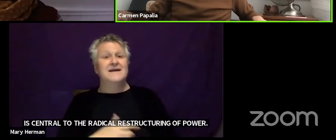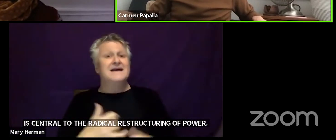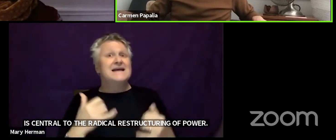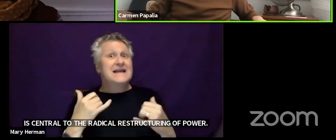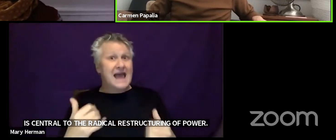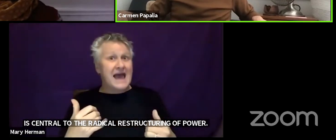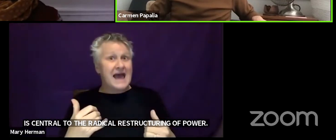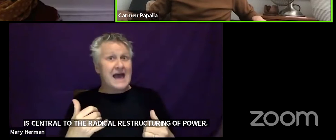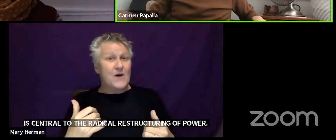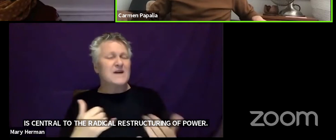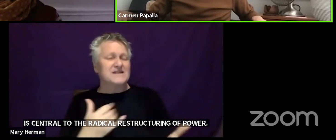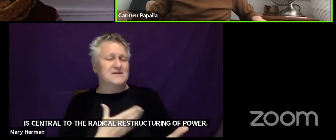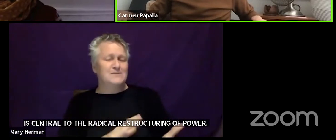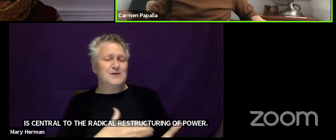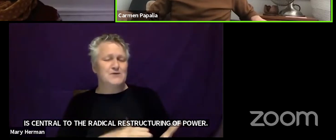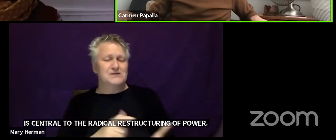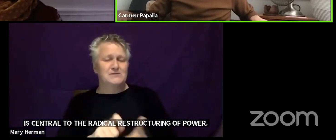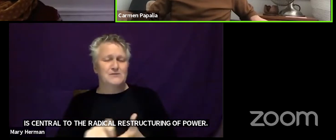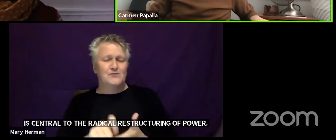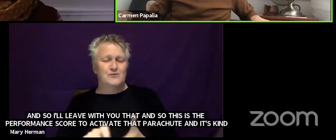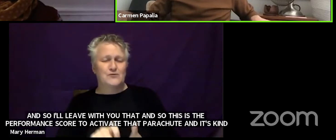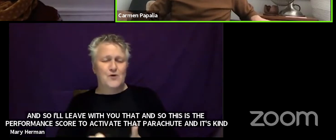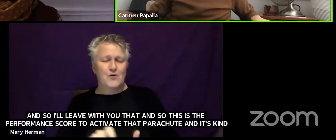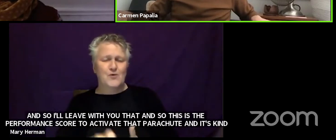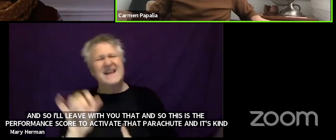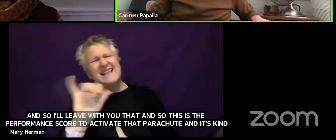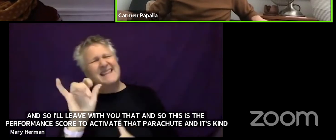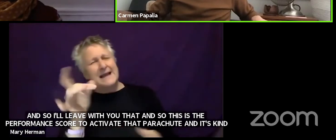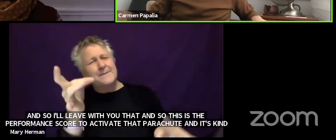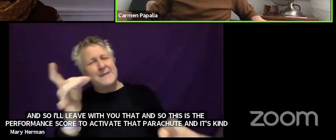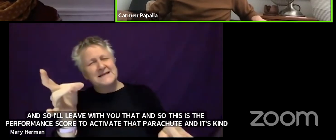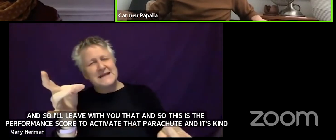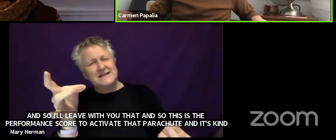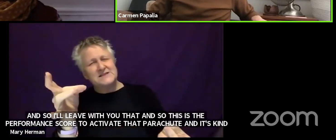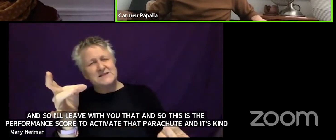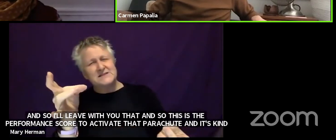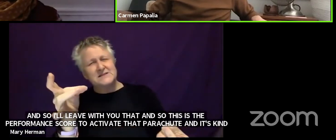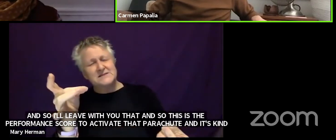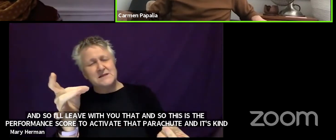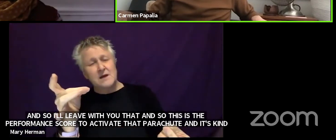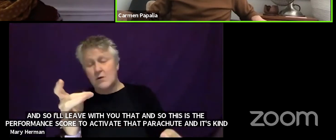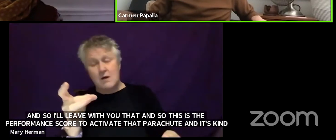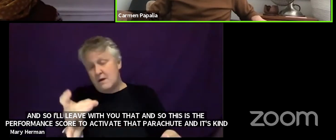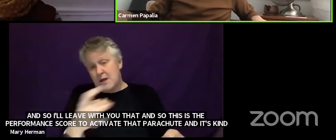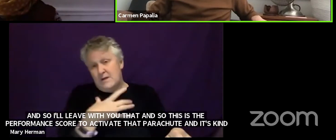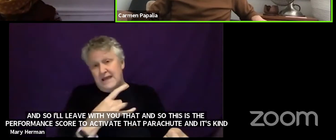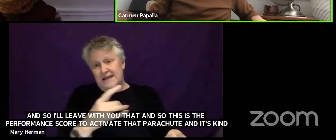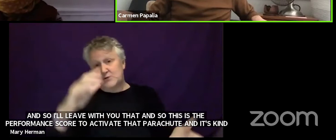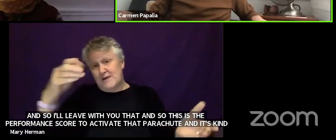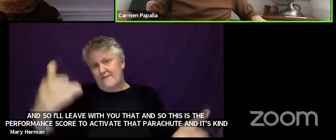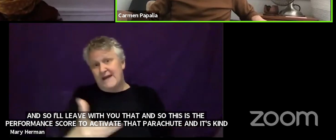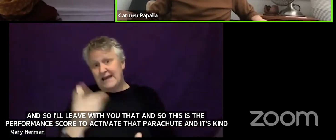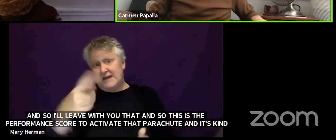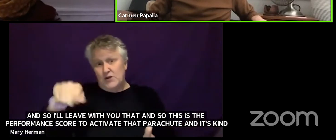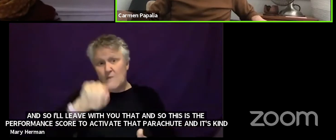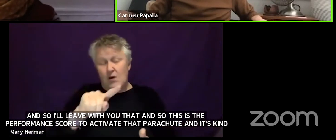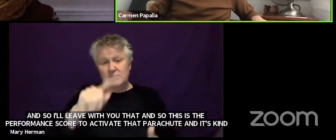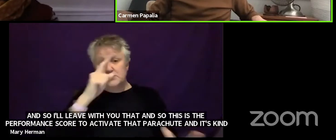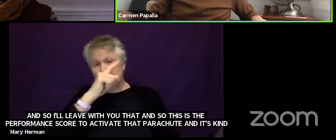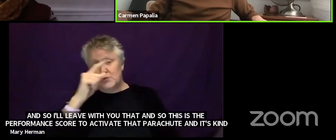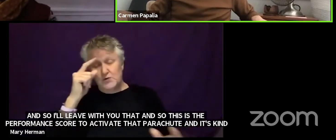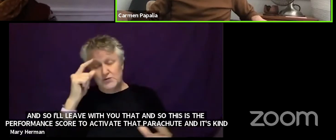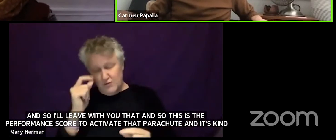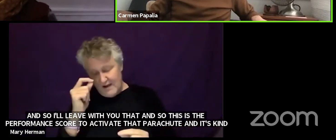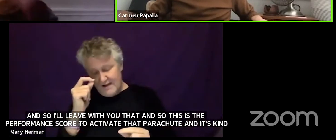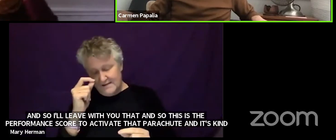parachute. And it's kind of like a meditation. So I'd like to just, if you invite you to all close your eyes and find some